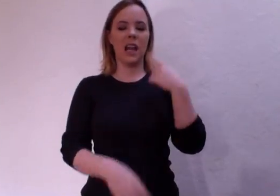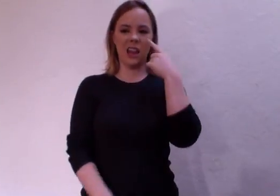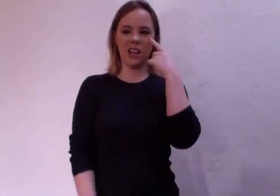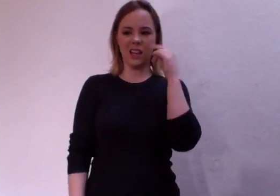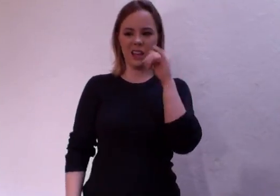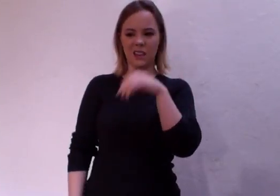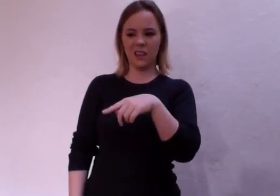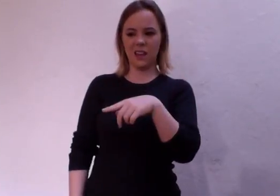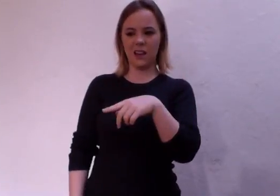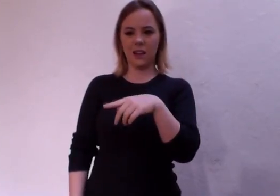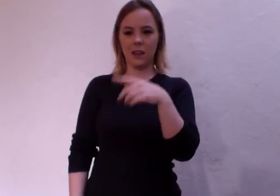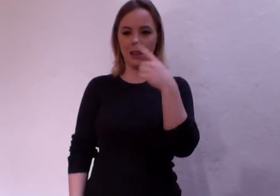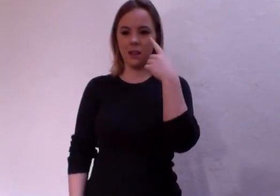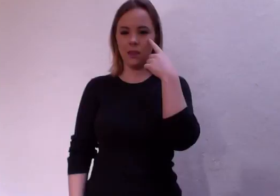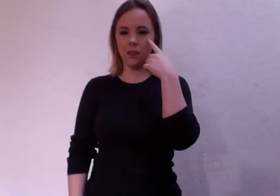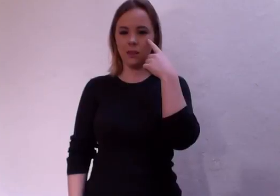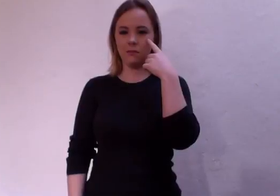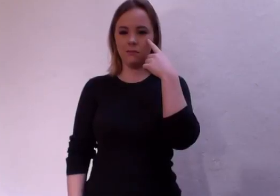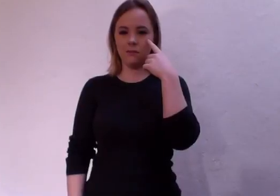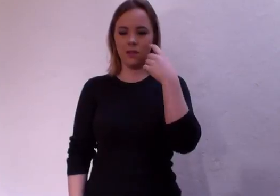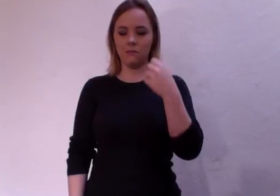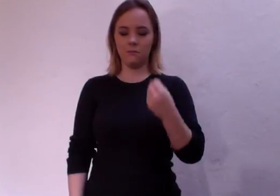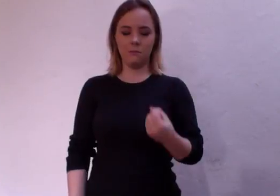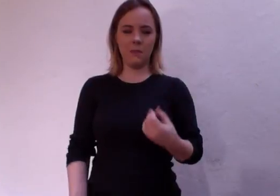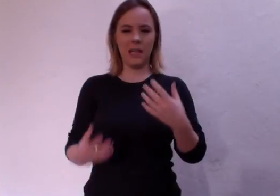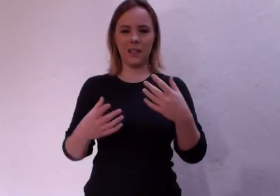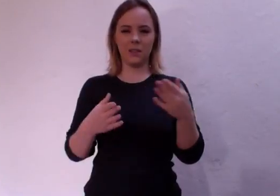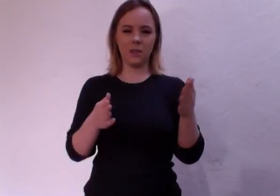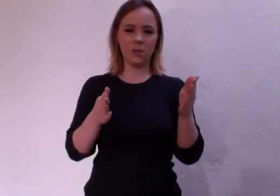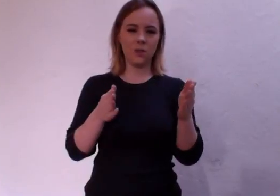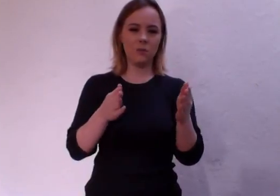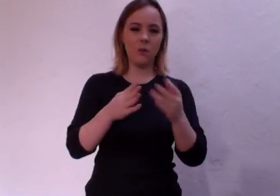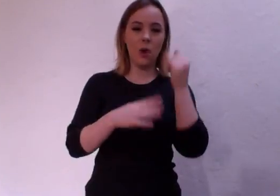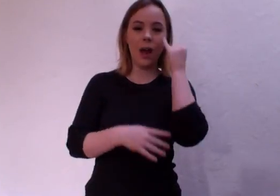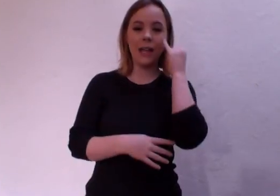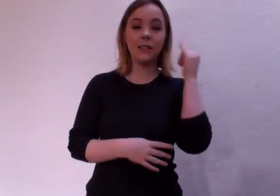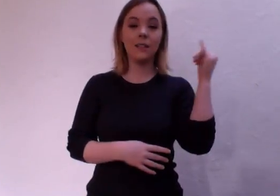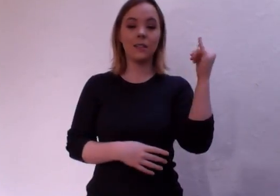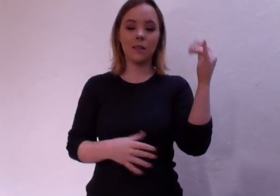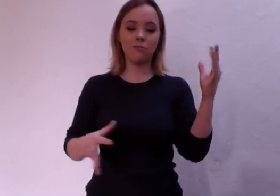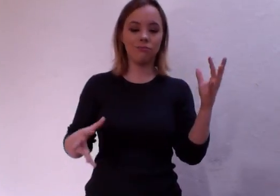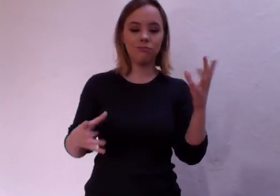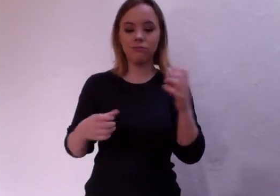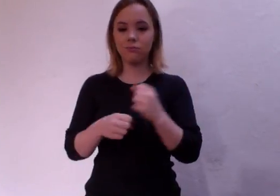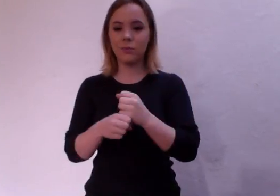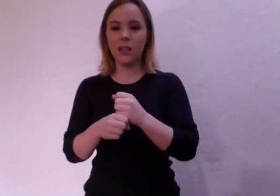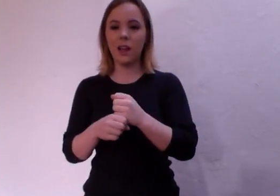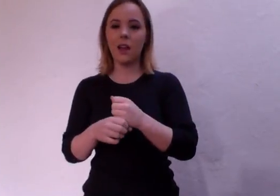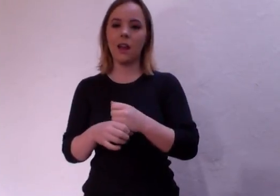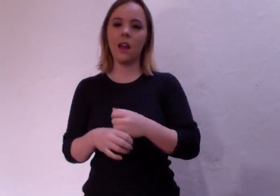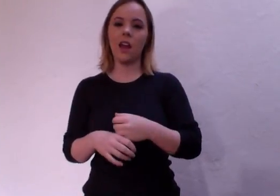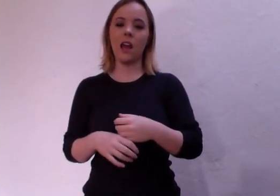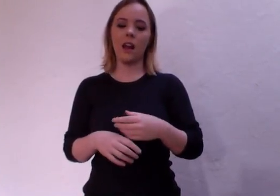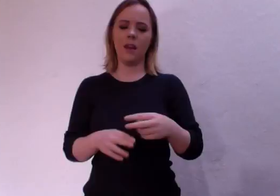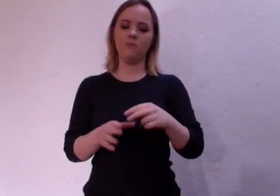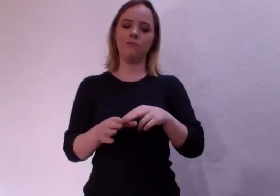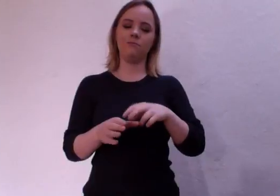these these little ideas. And I took a step back and I was like, if I were a student here, this fantastic